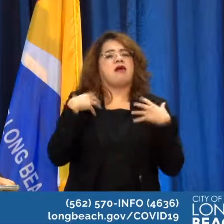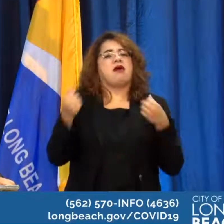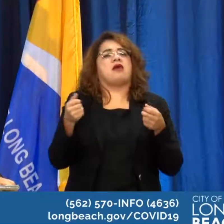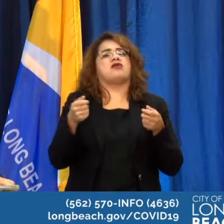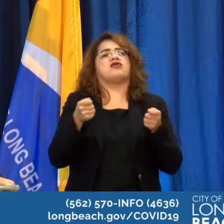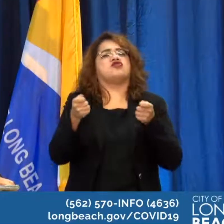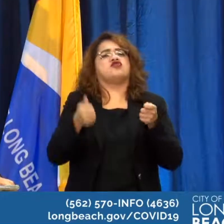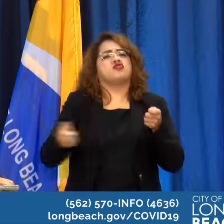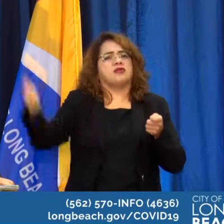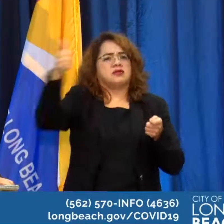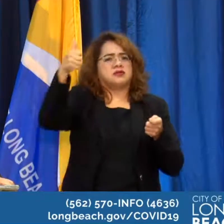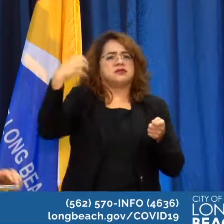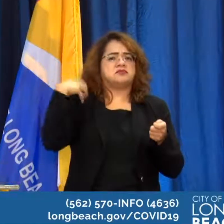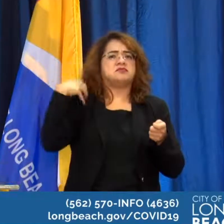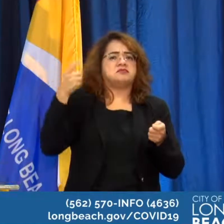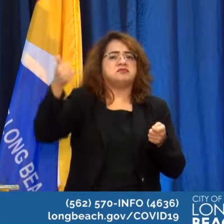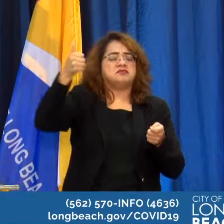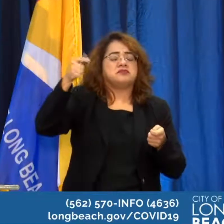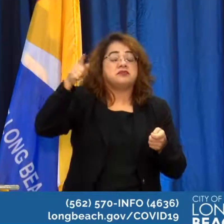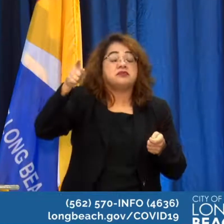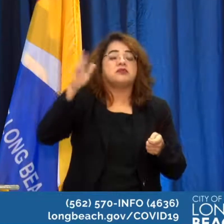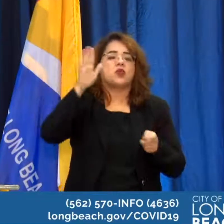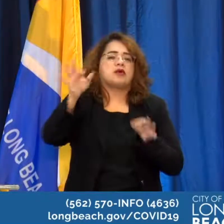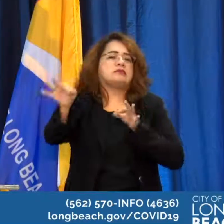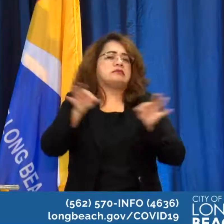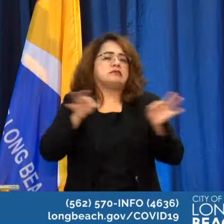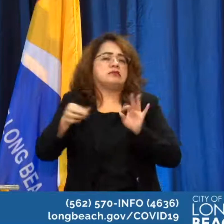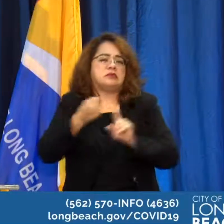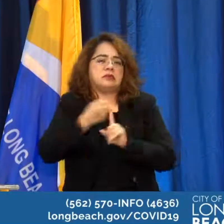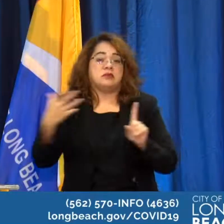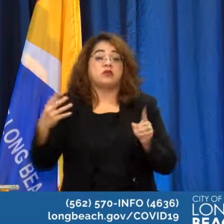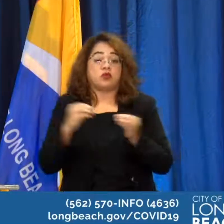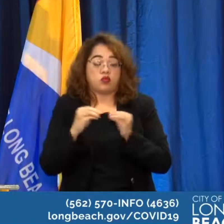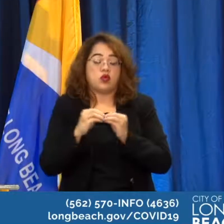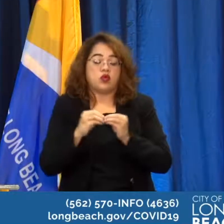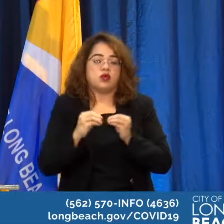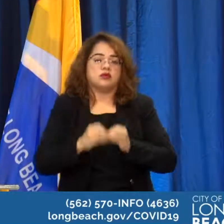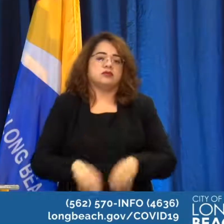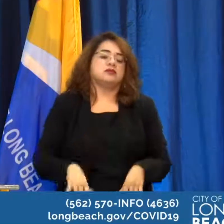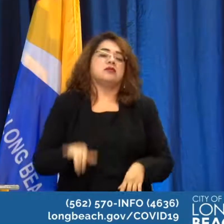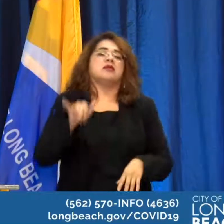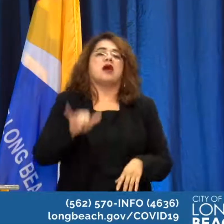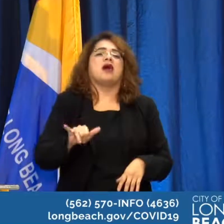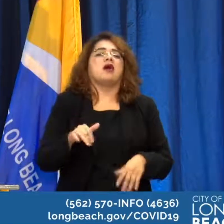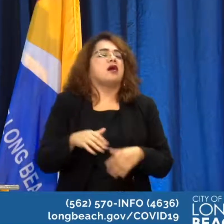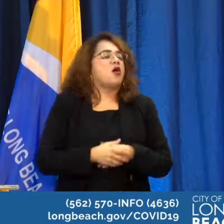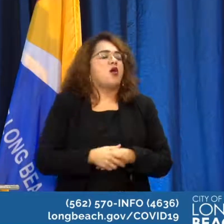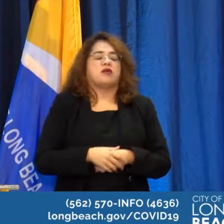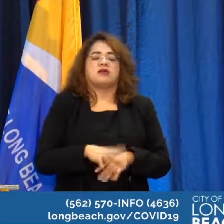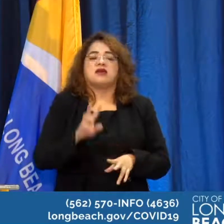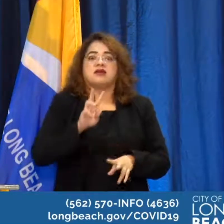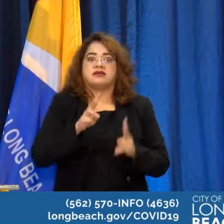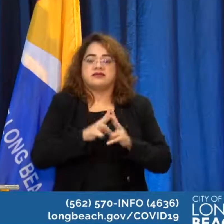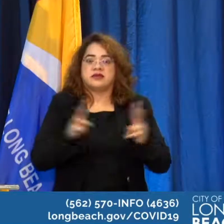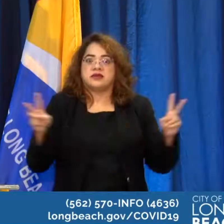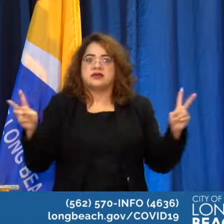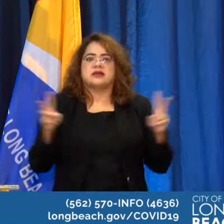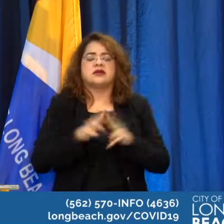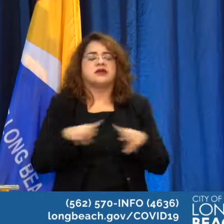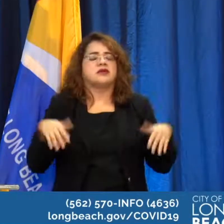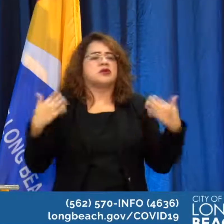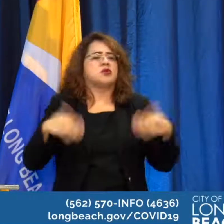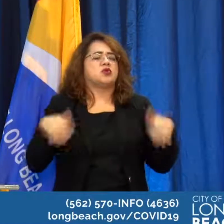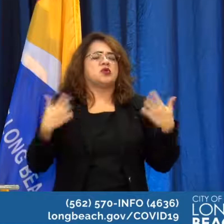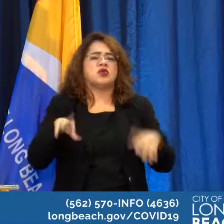just a few minutes. But that is a very disturbing increase, especially the speed